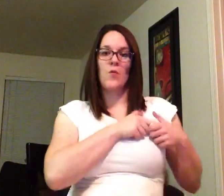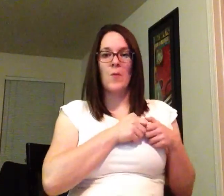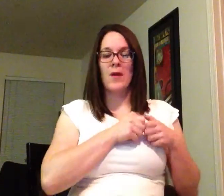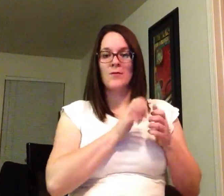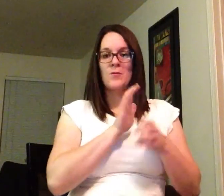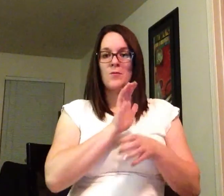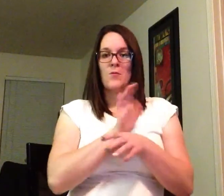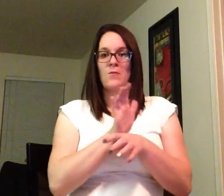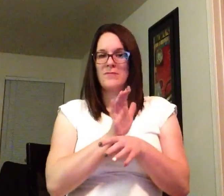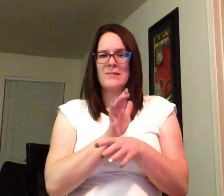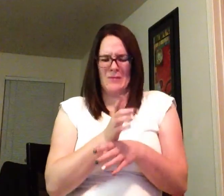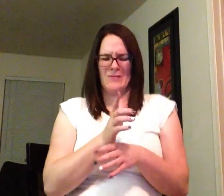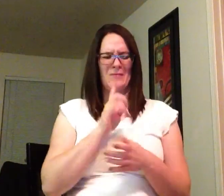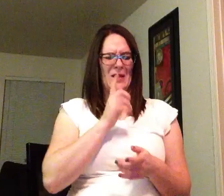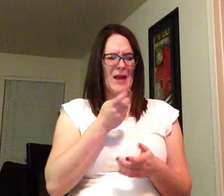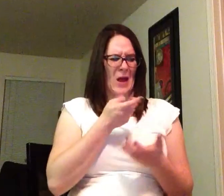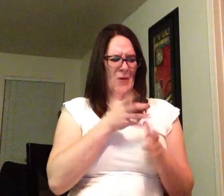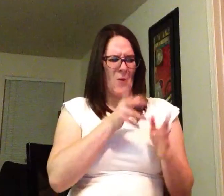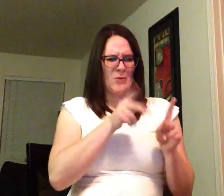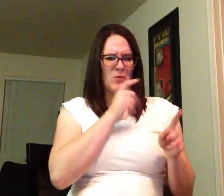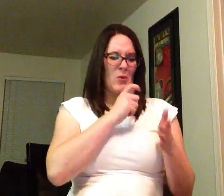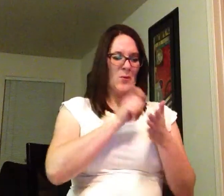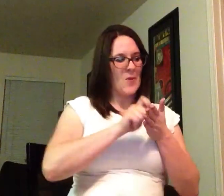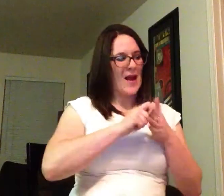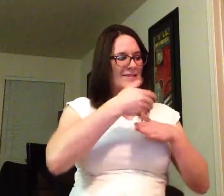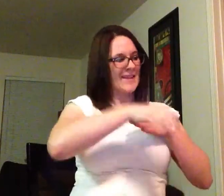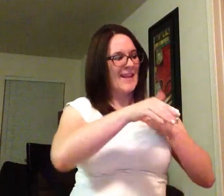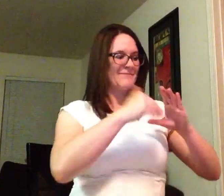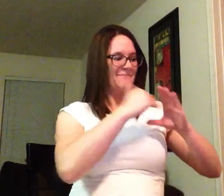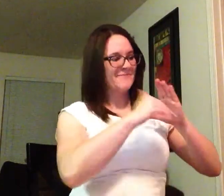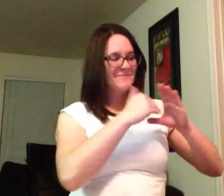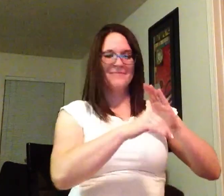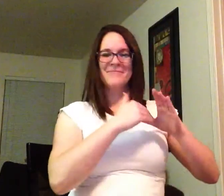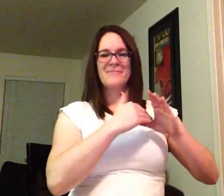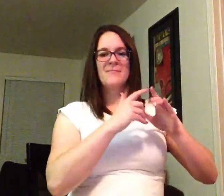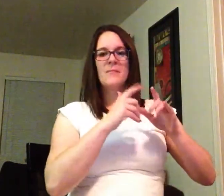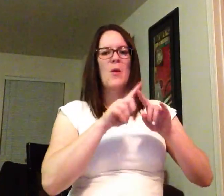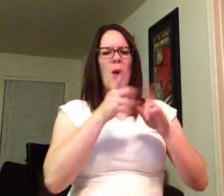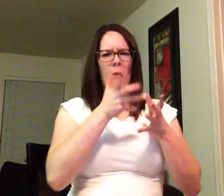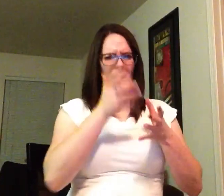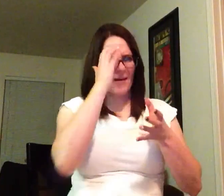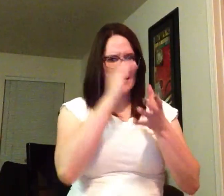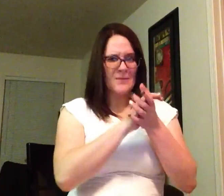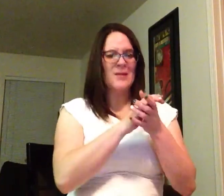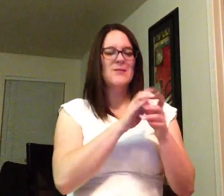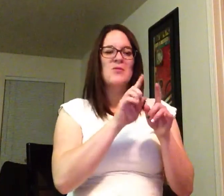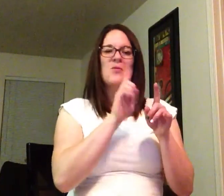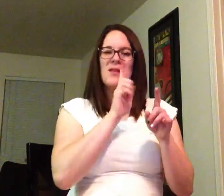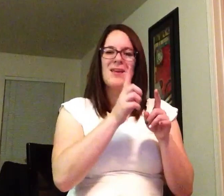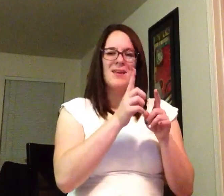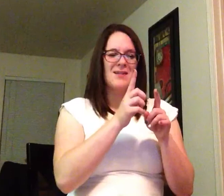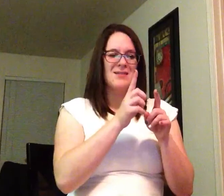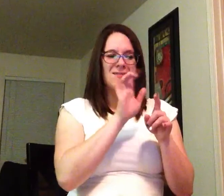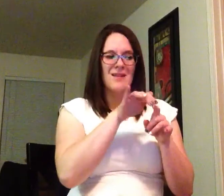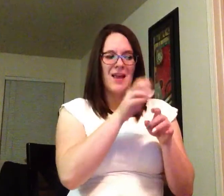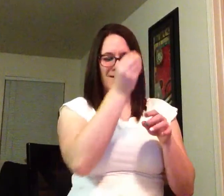right? So there's a certain amount of superficiality in that data. So I said, fine, I've got a new plan. I'm going to keep using these